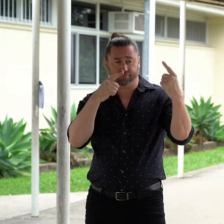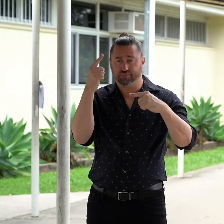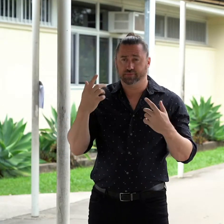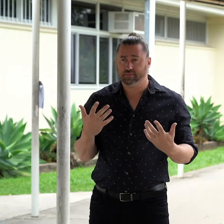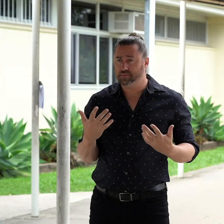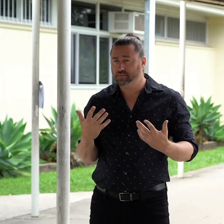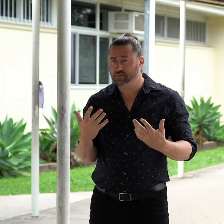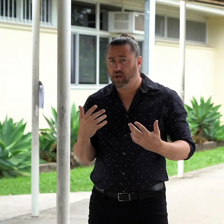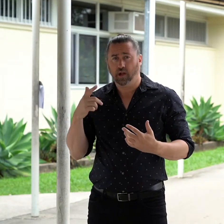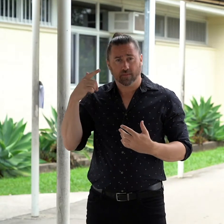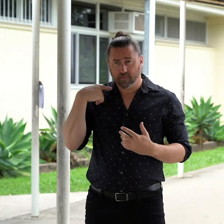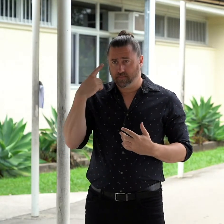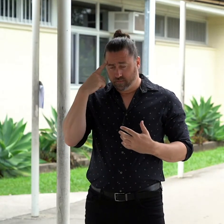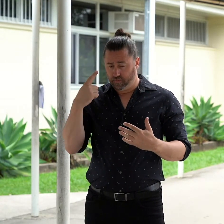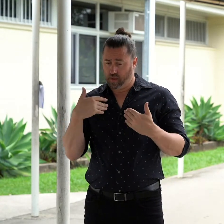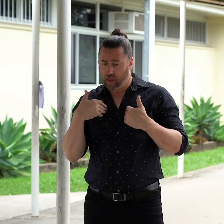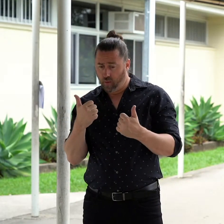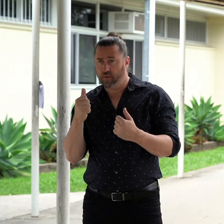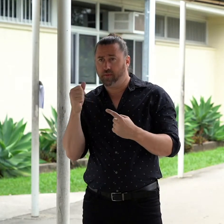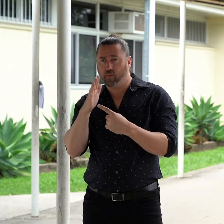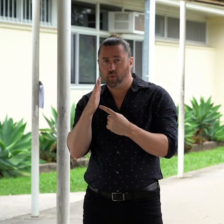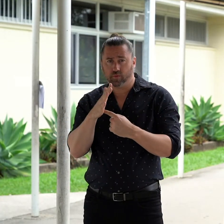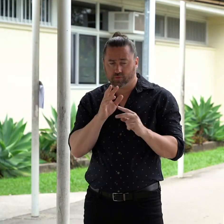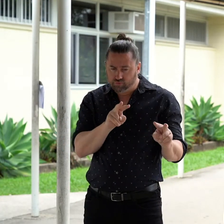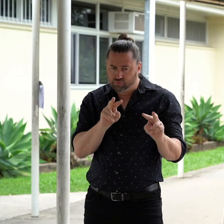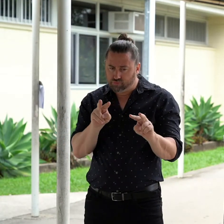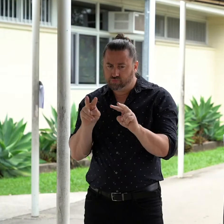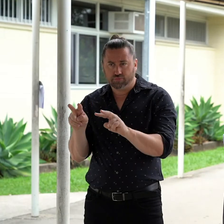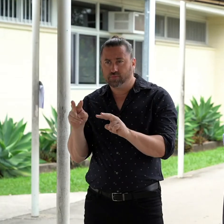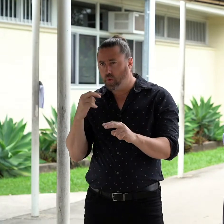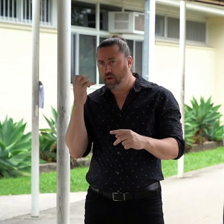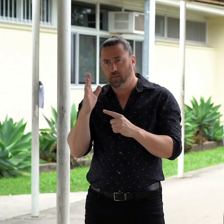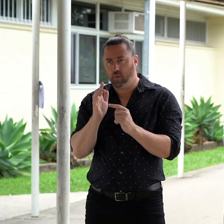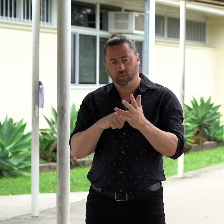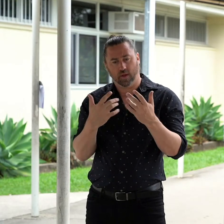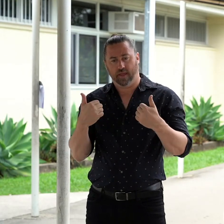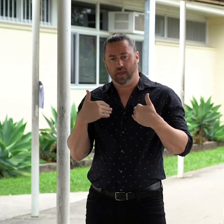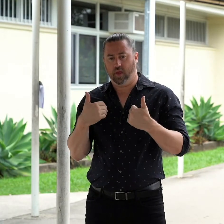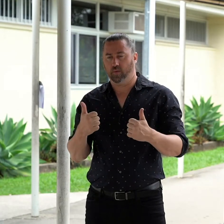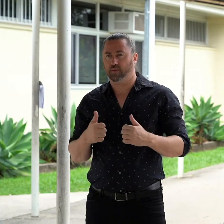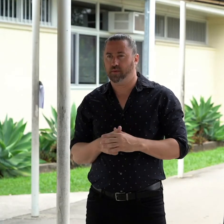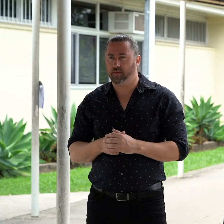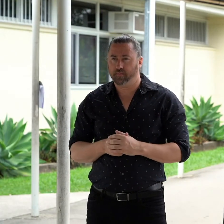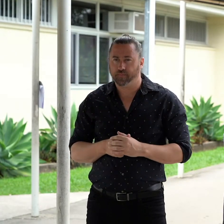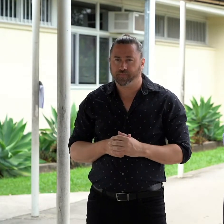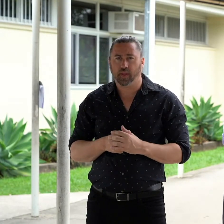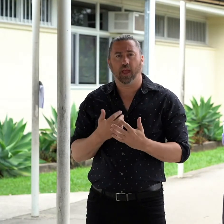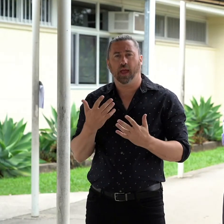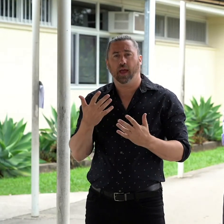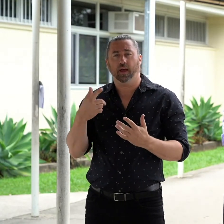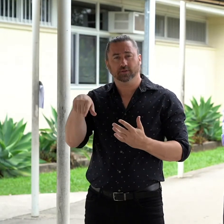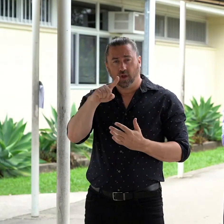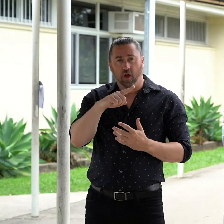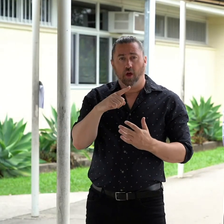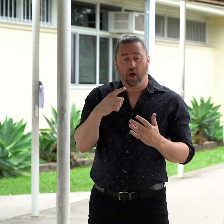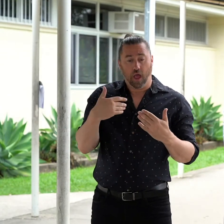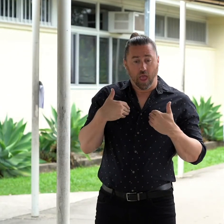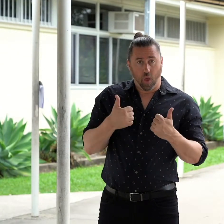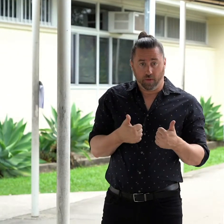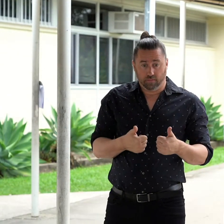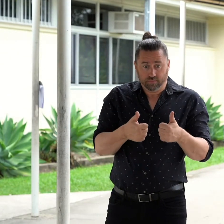this is a health-led response. It always has been. And the economic response should follow from that. So this